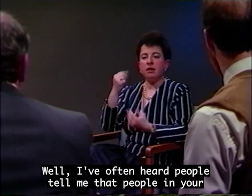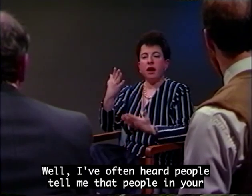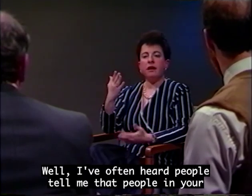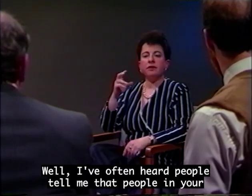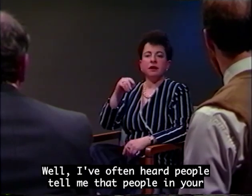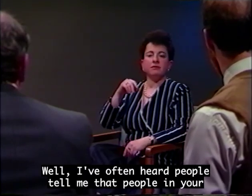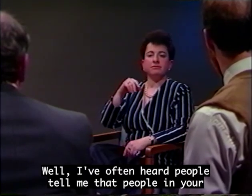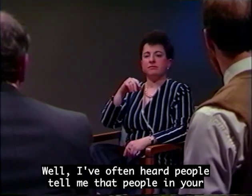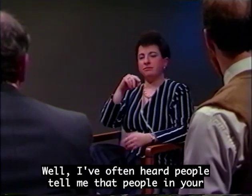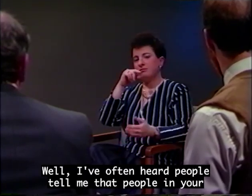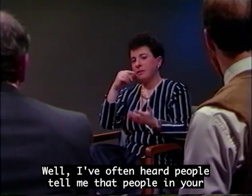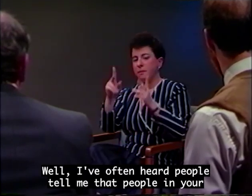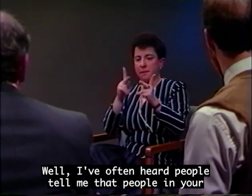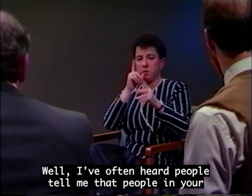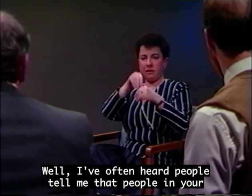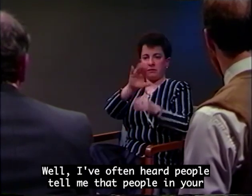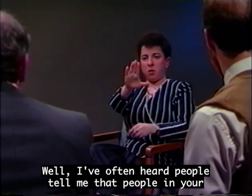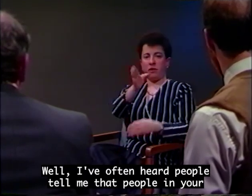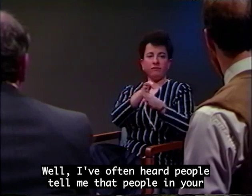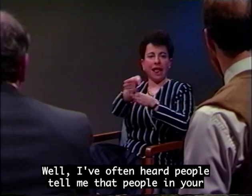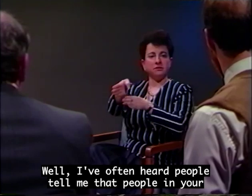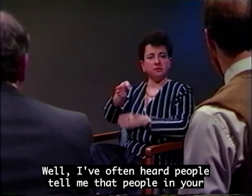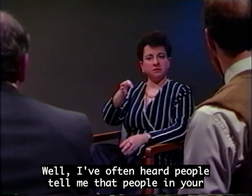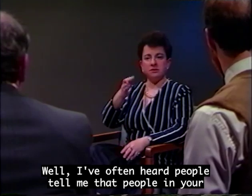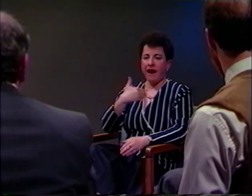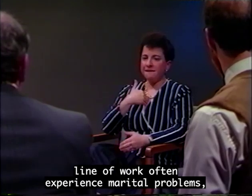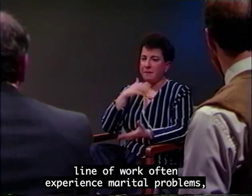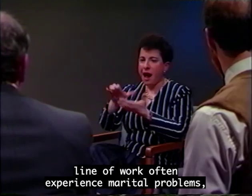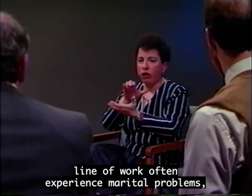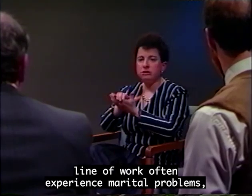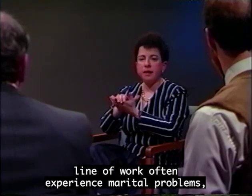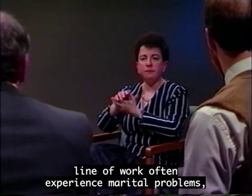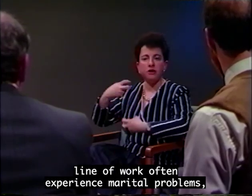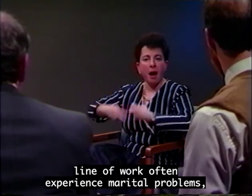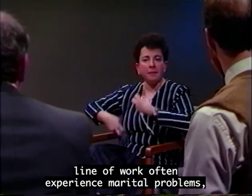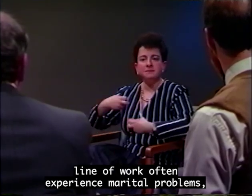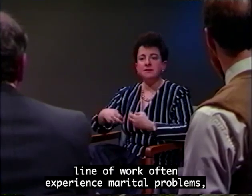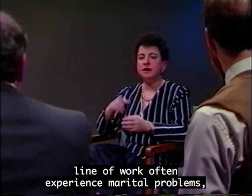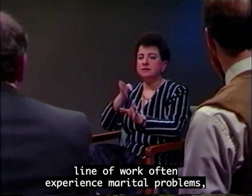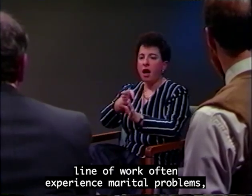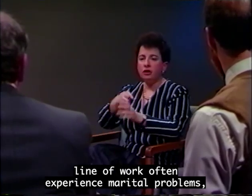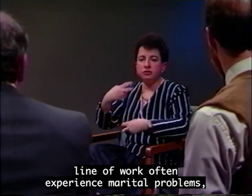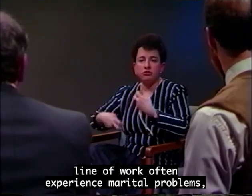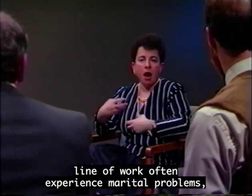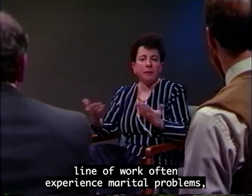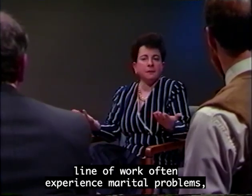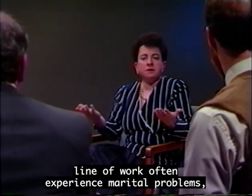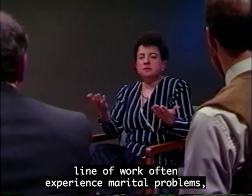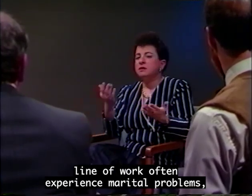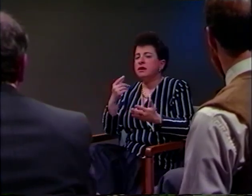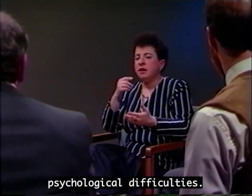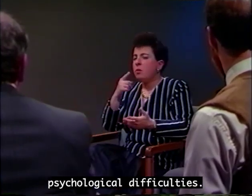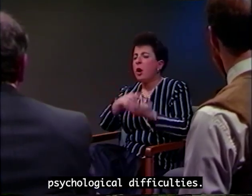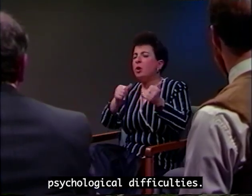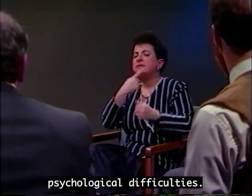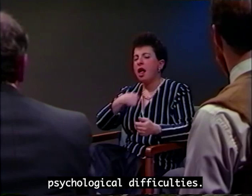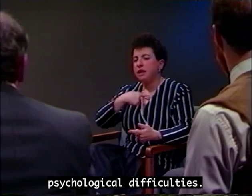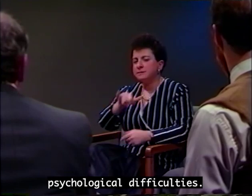Well, I've often heard people tell me that people in your line of work often experience marital